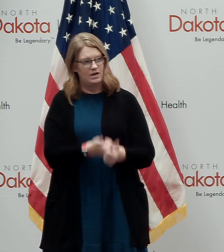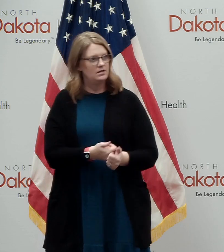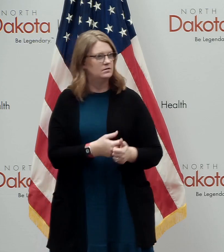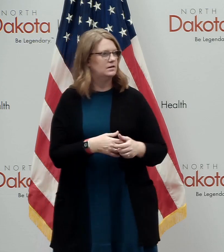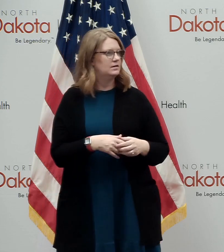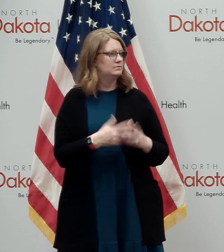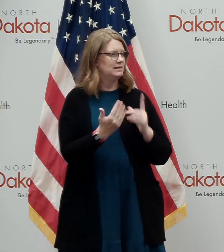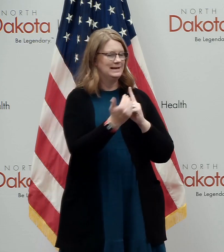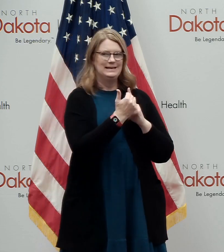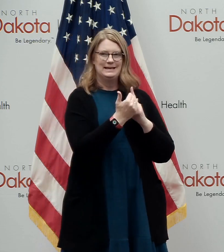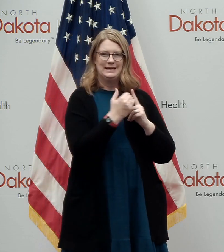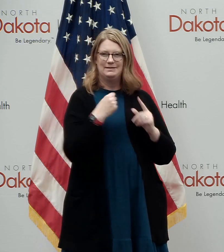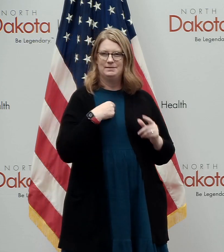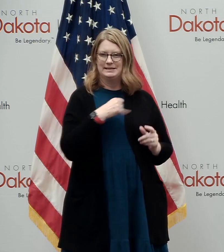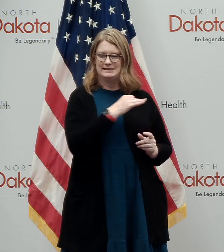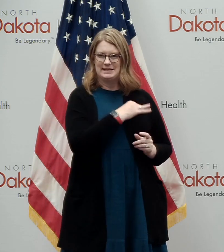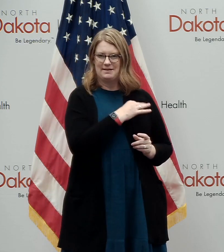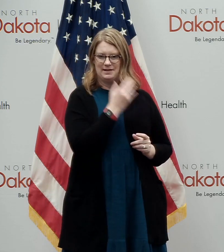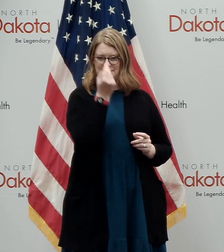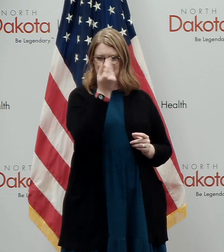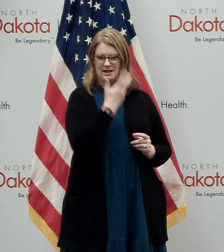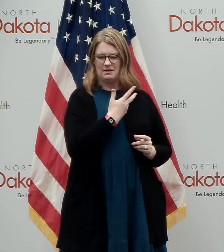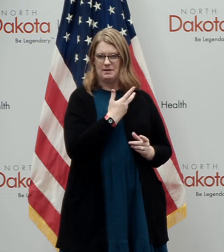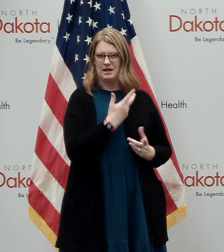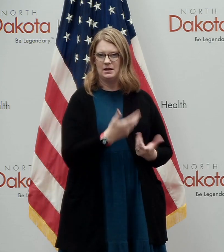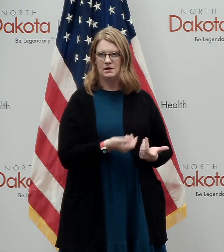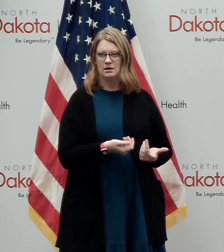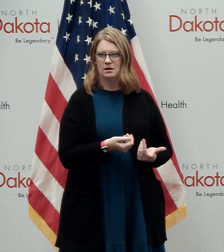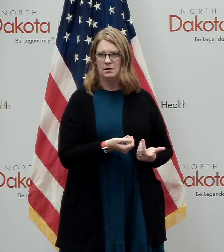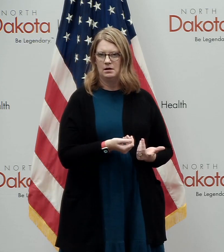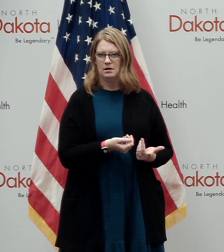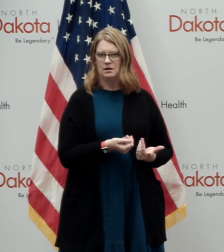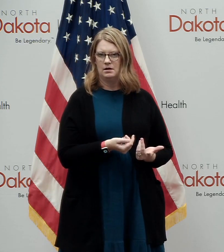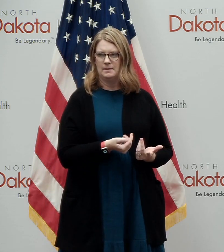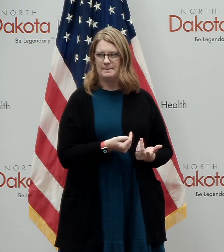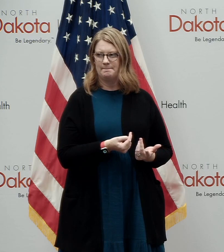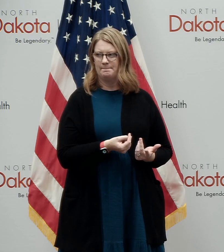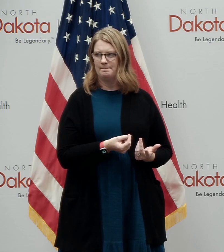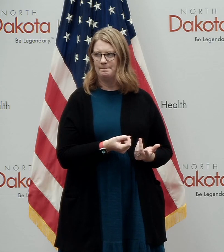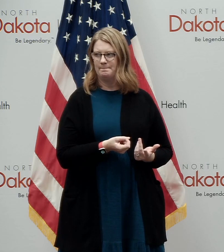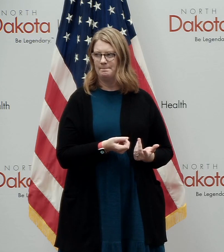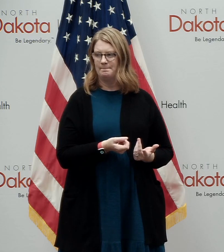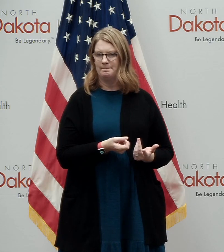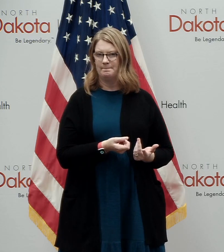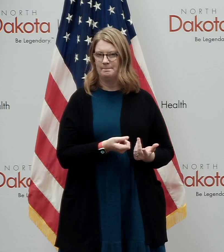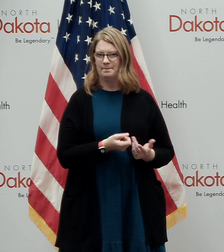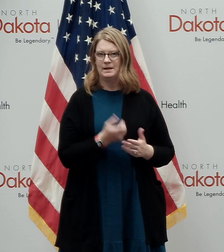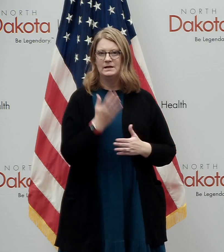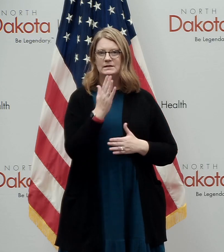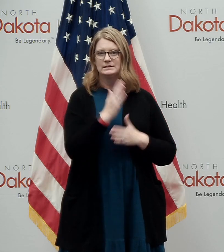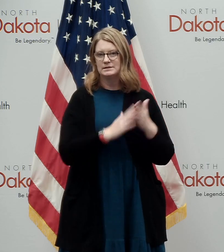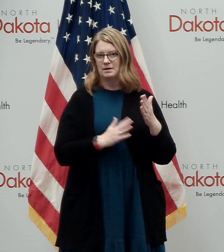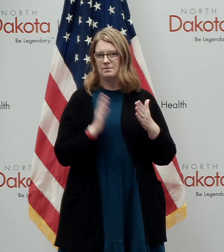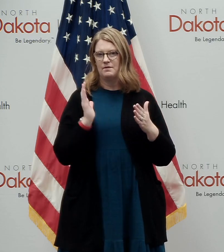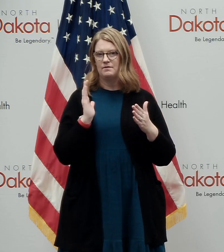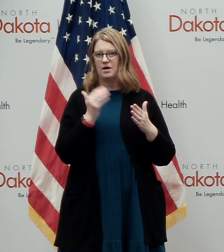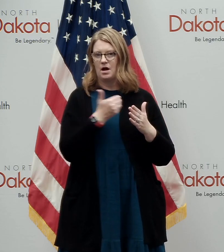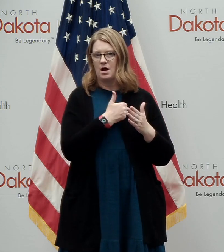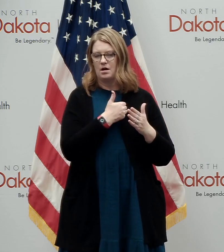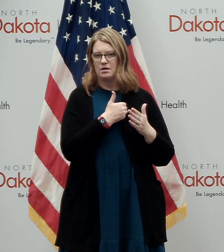that something to the effect that I think some of our promotion is going to be